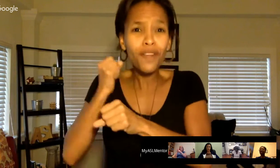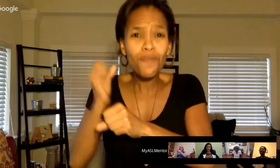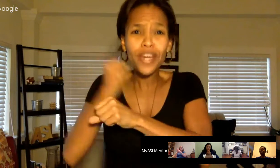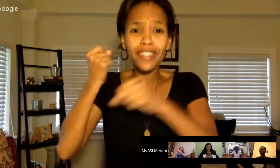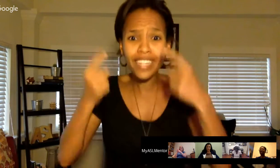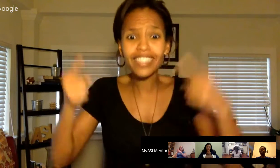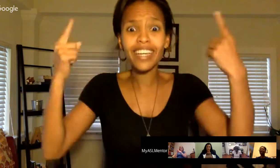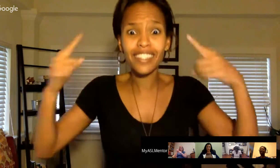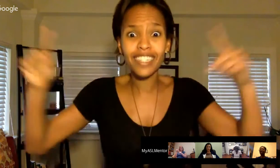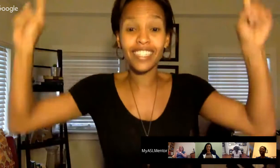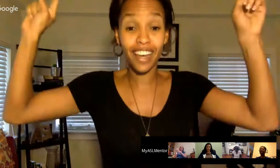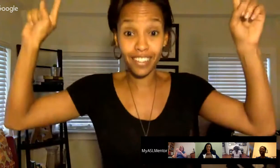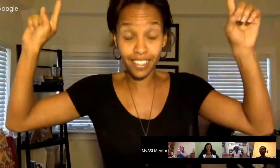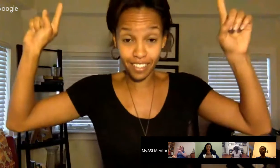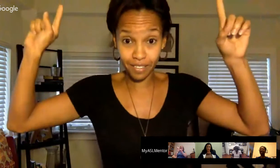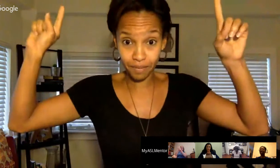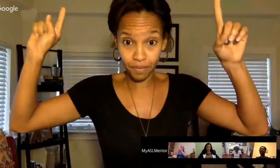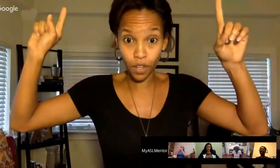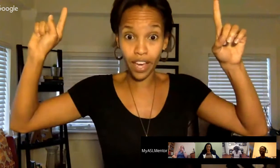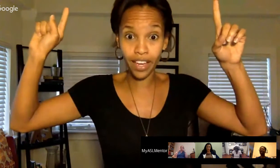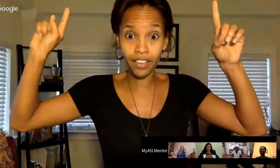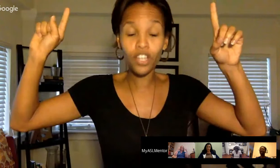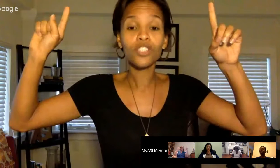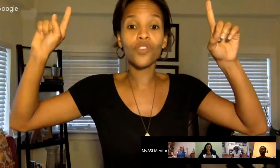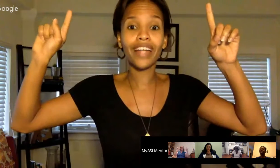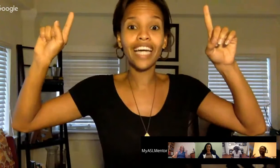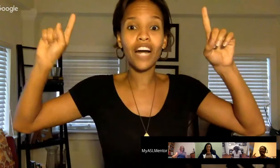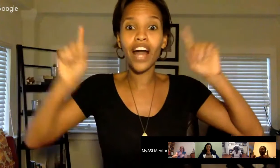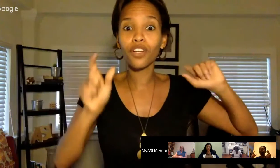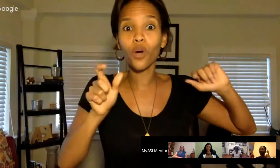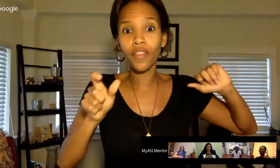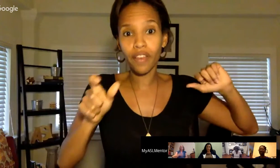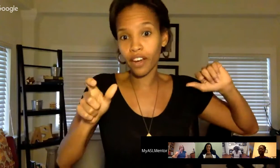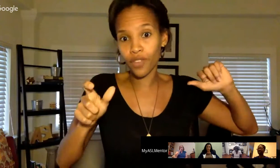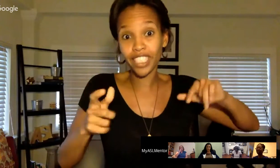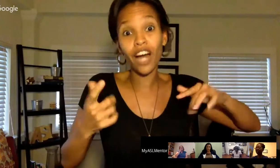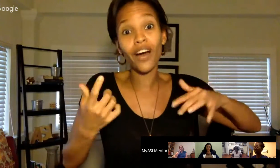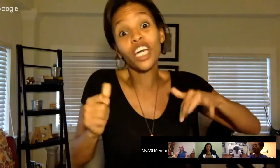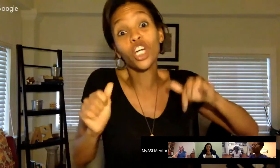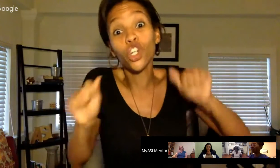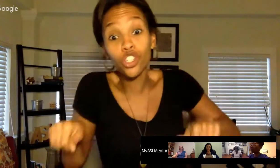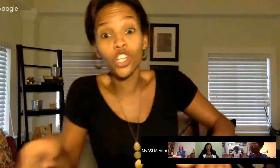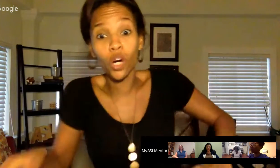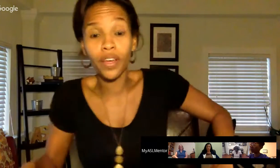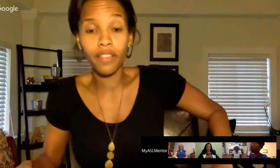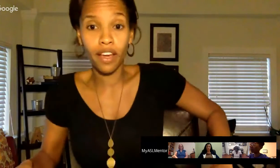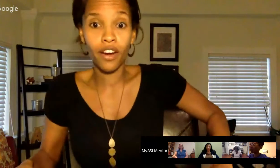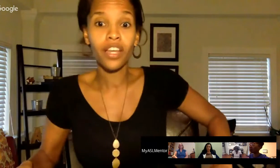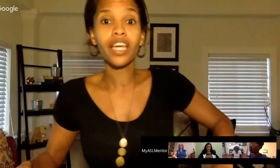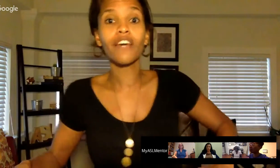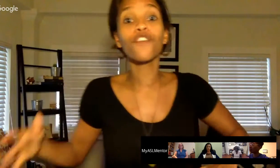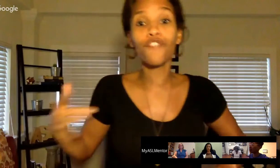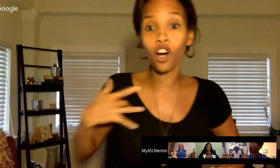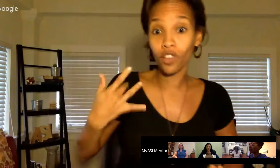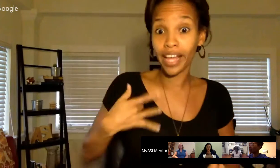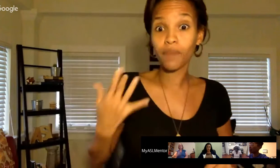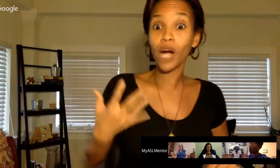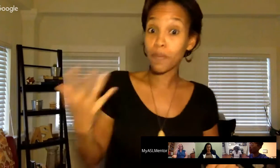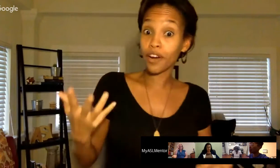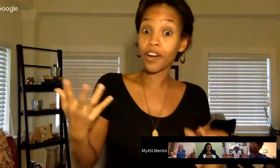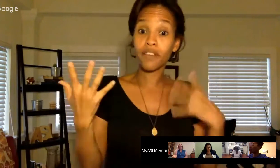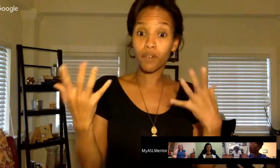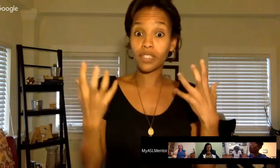he win, success, success, okay? So that's how that would go in there. That's how it could go in there if you felt